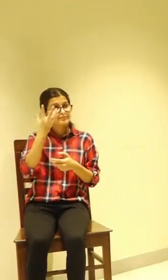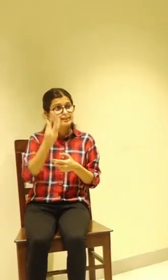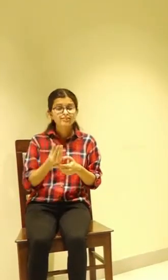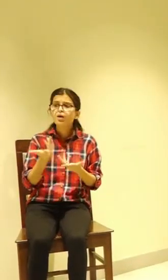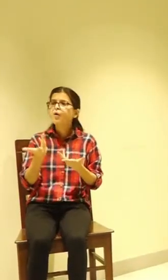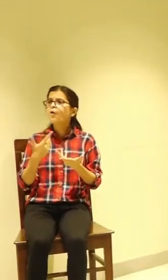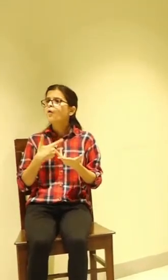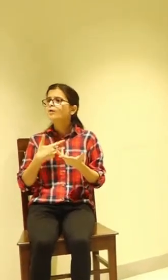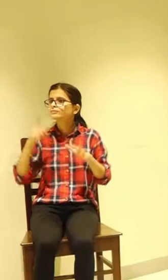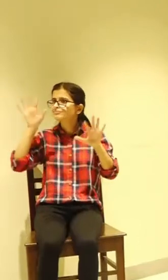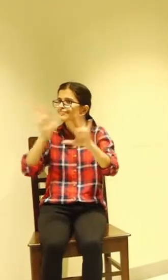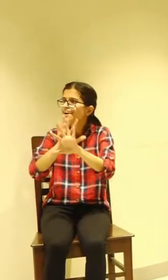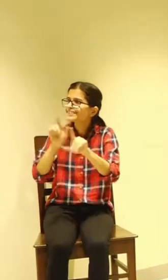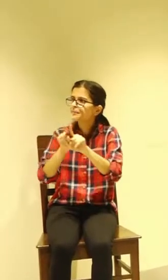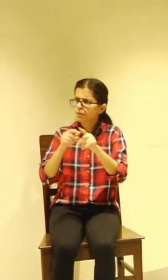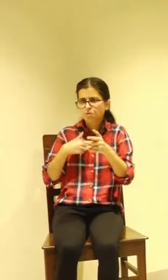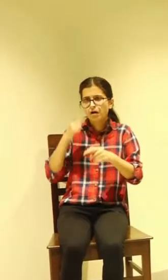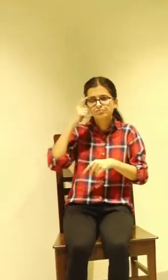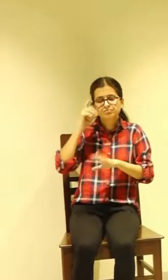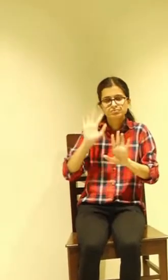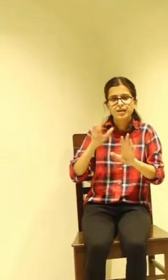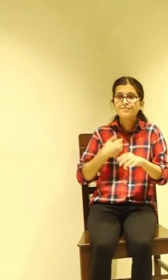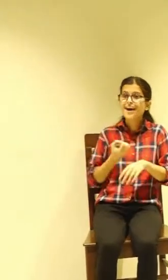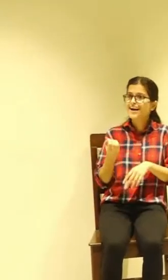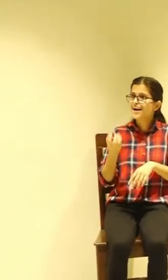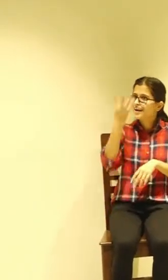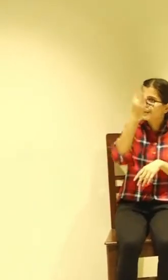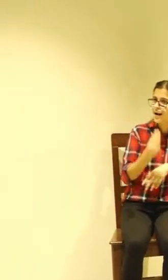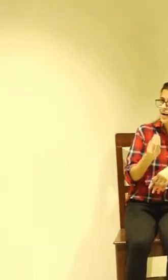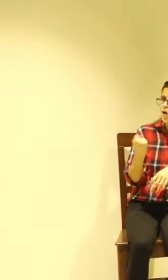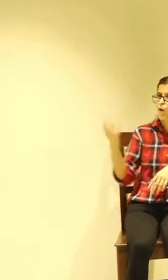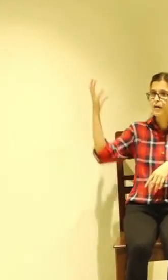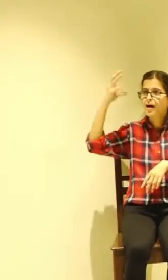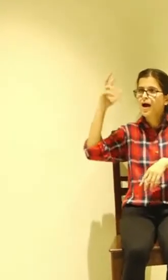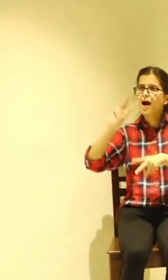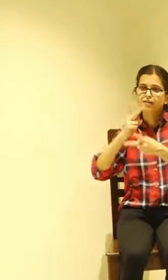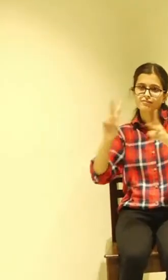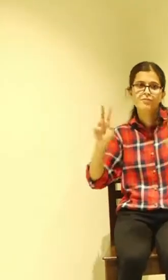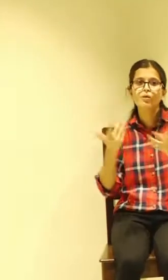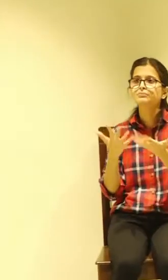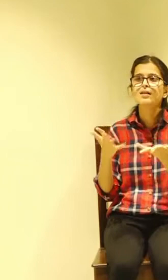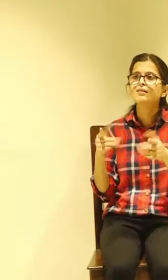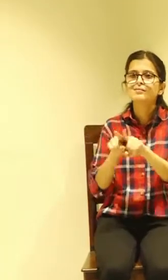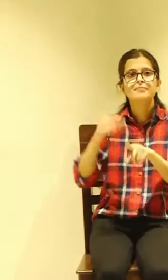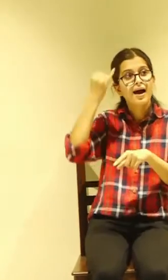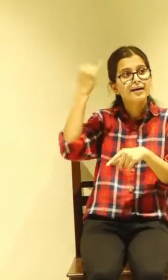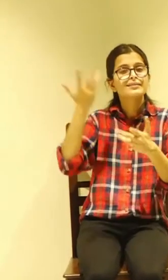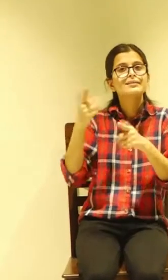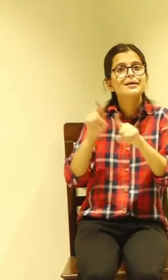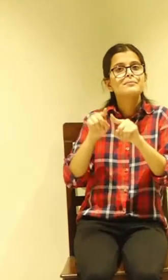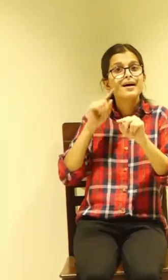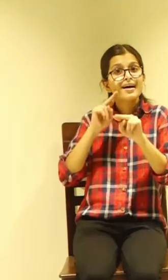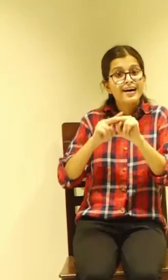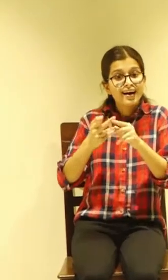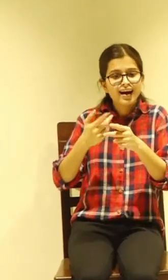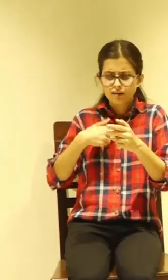that we can't differentiate night and day and night. And the idea that there must be something in life and liberty that